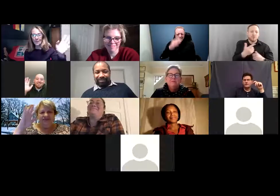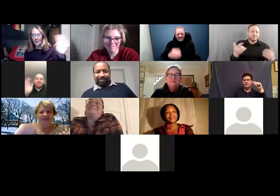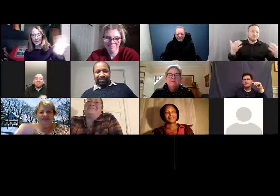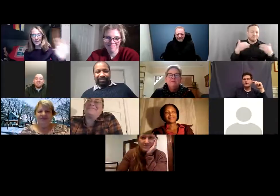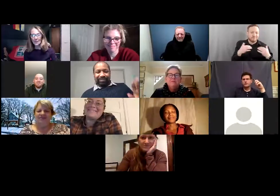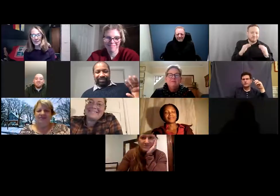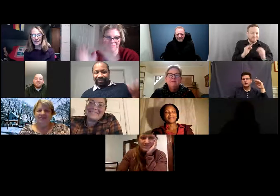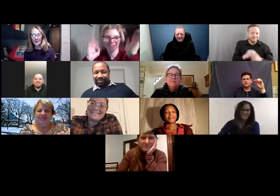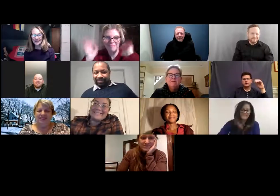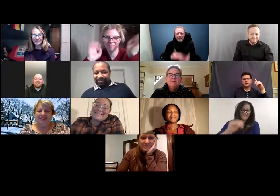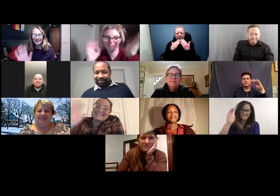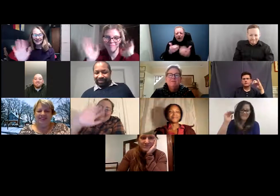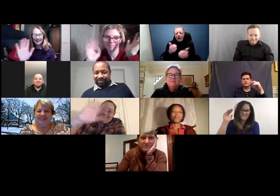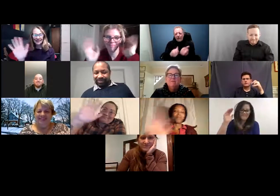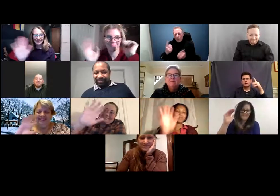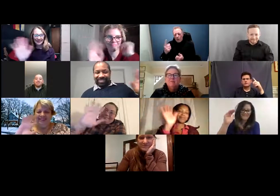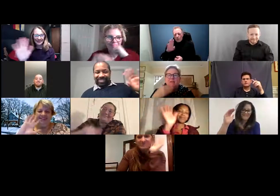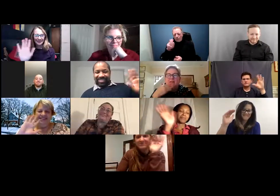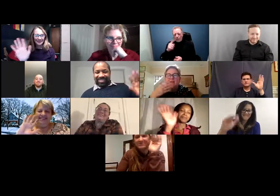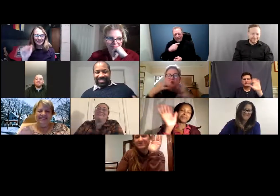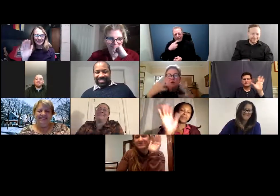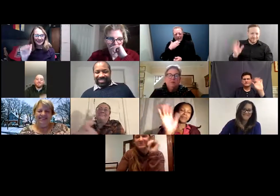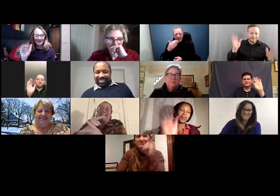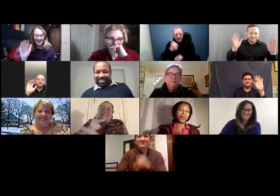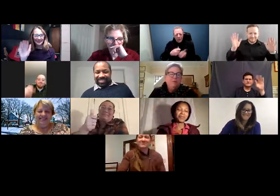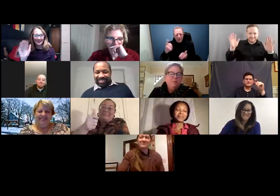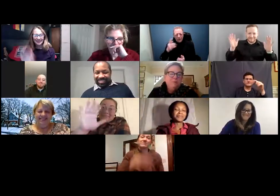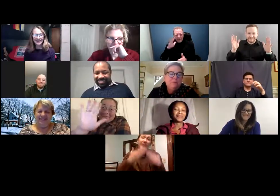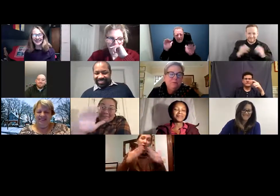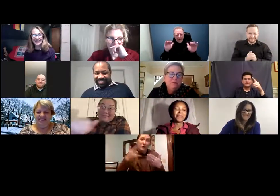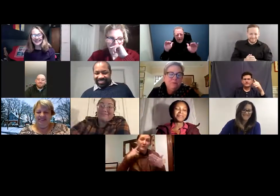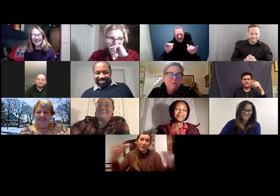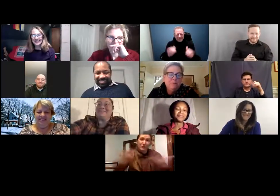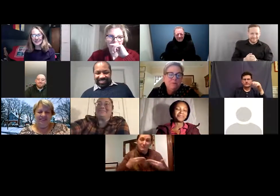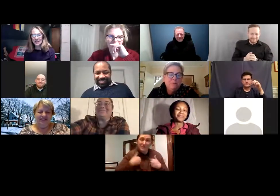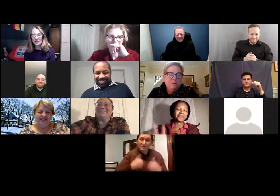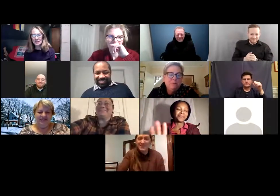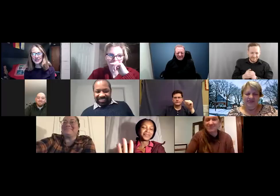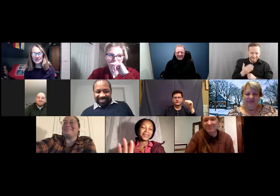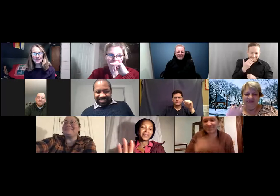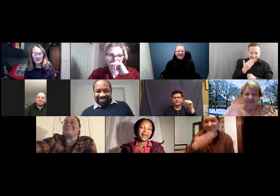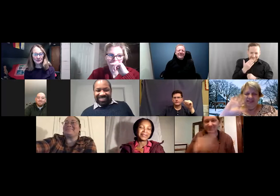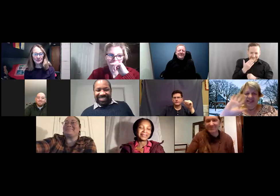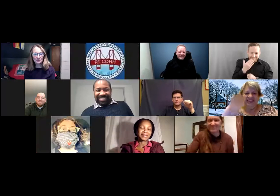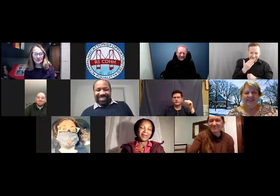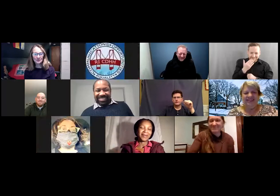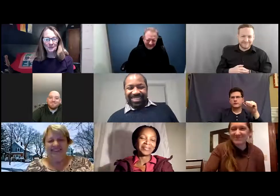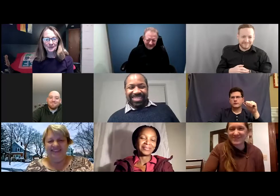Take care, everyone. Bye-bye. Bye, everybody.